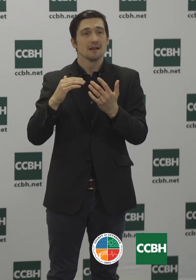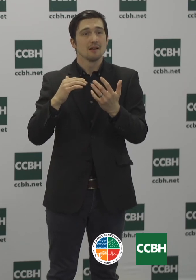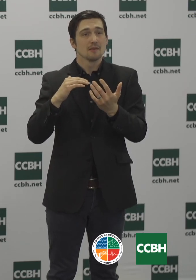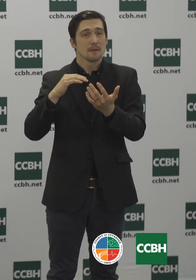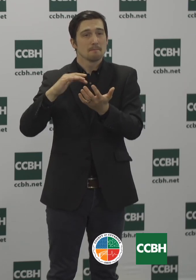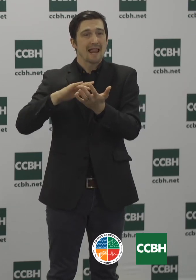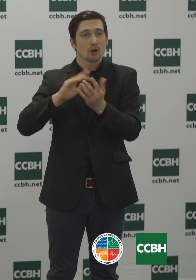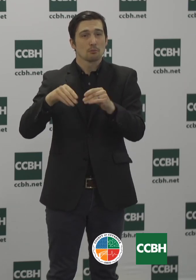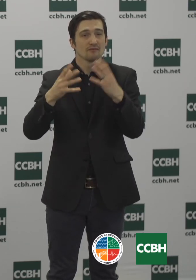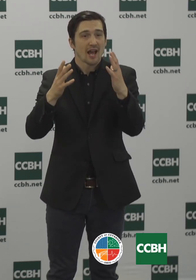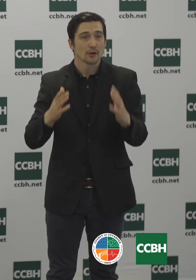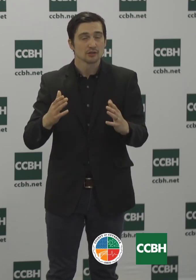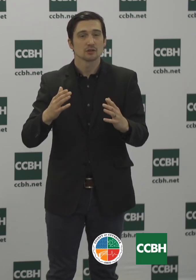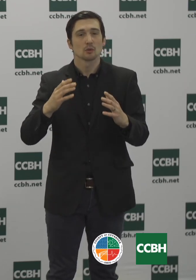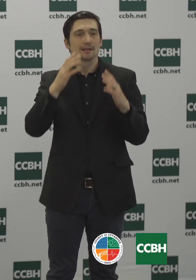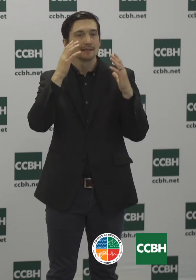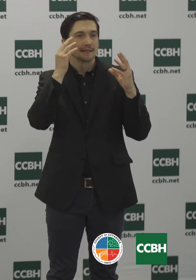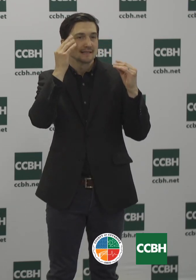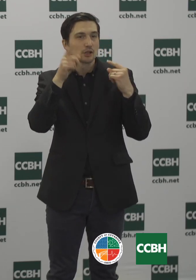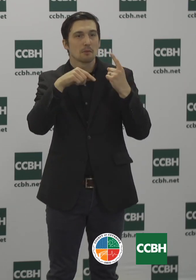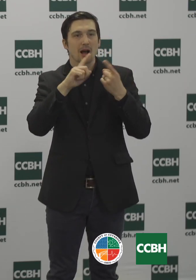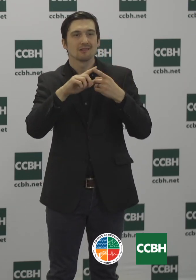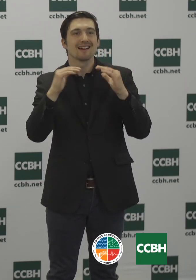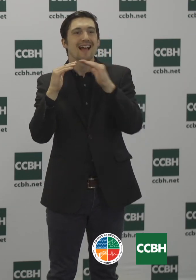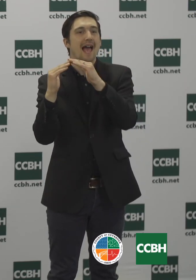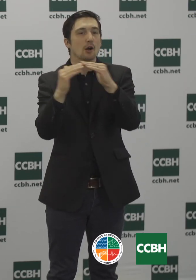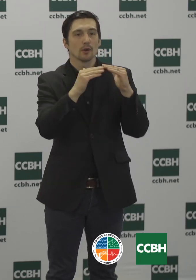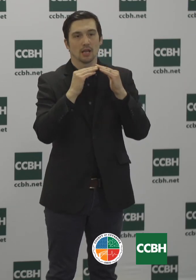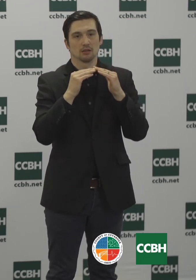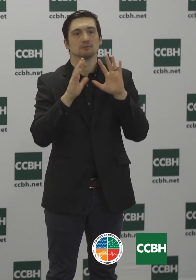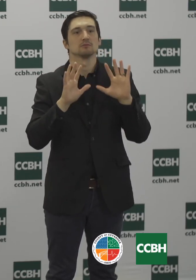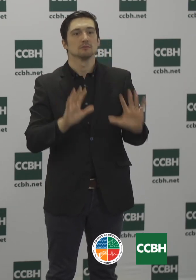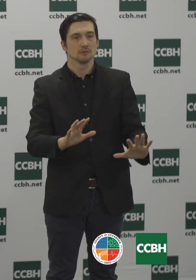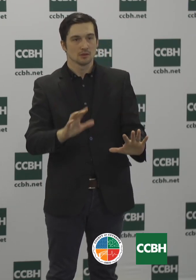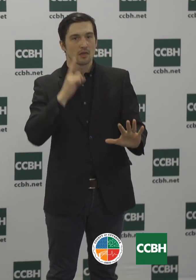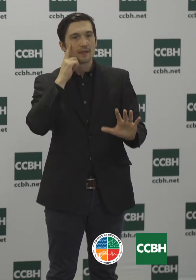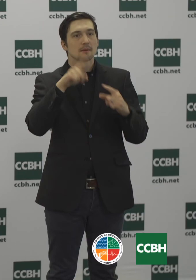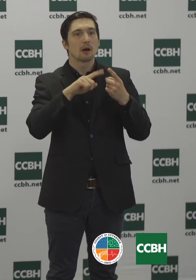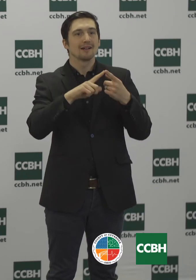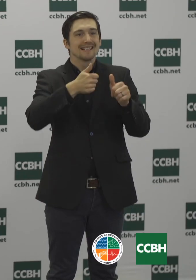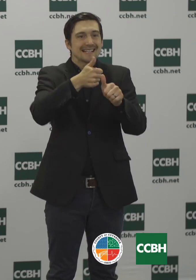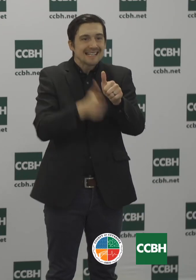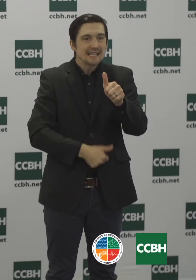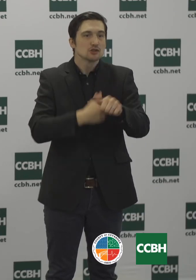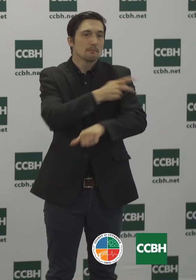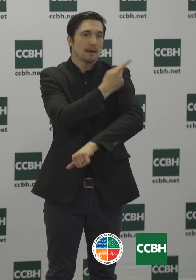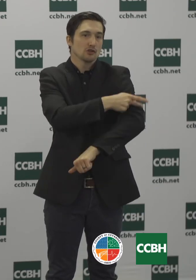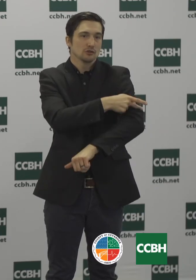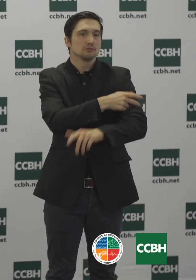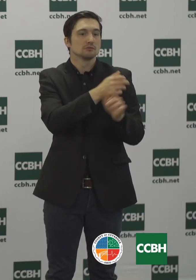would consider equity when they're thinking about the context for each of their own individual patients.